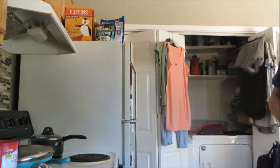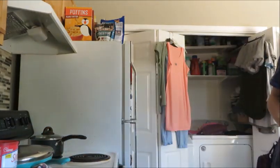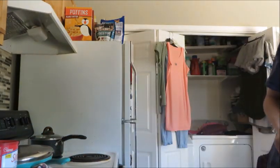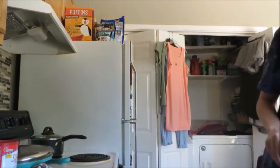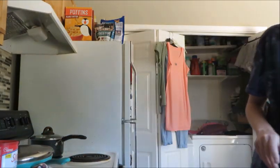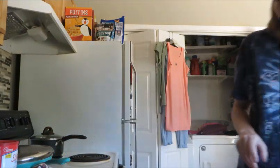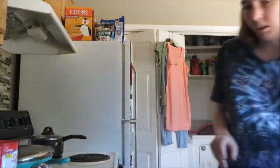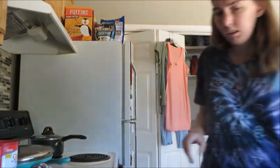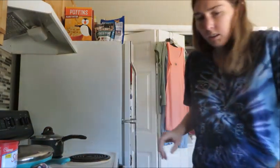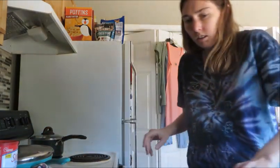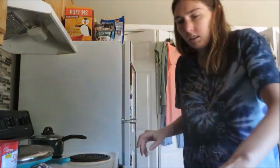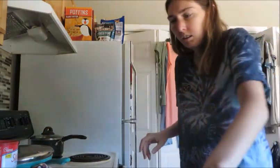to have water.